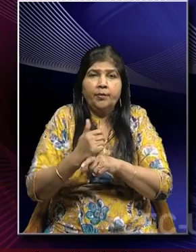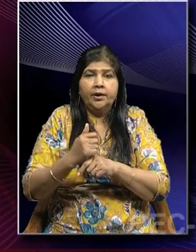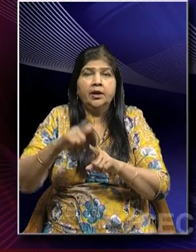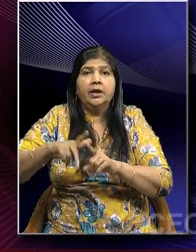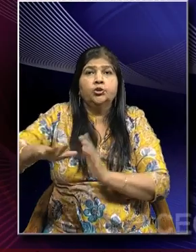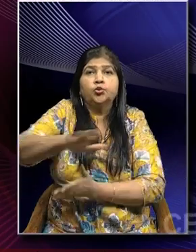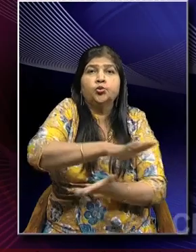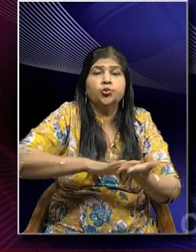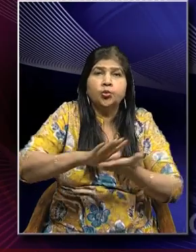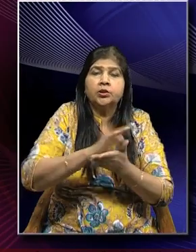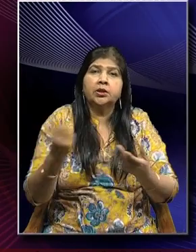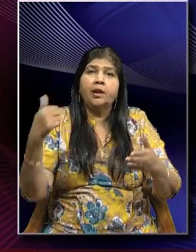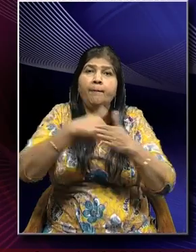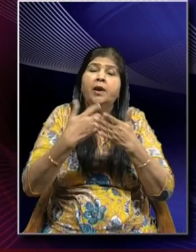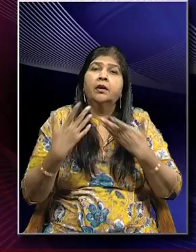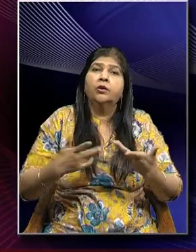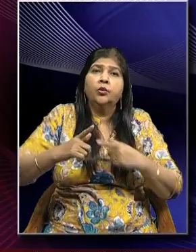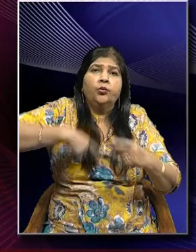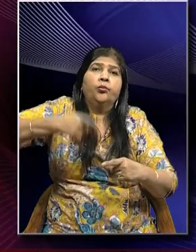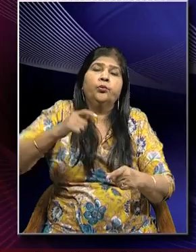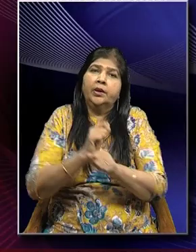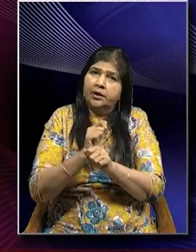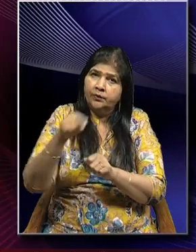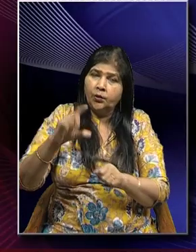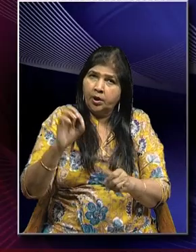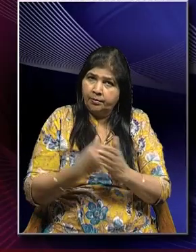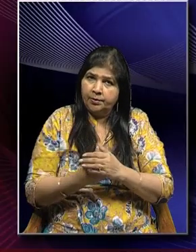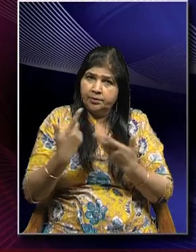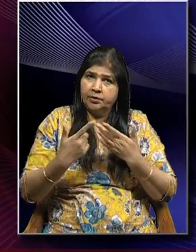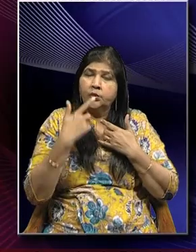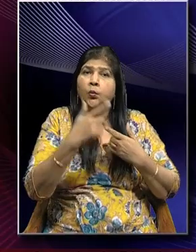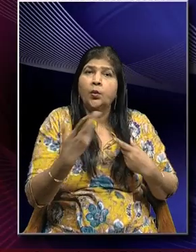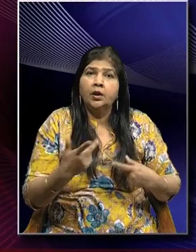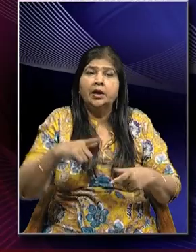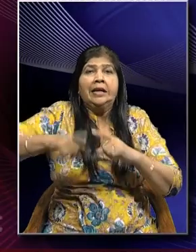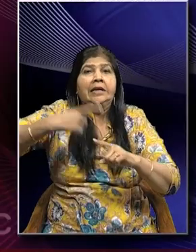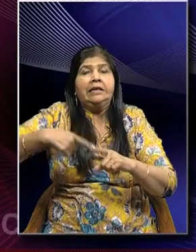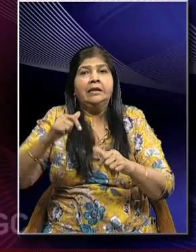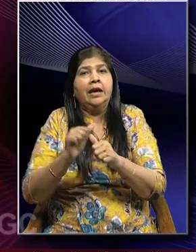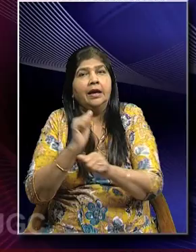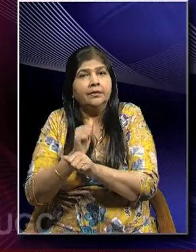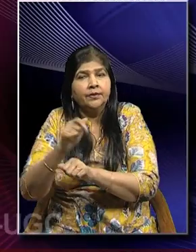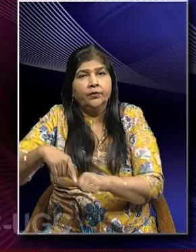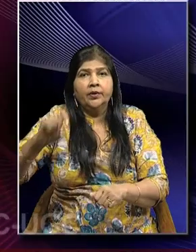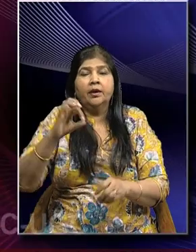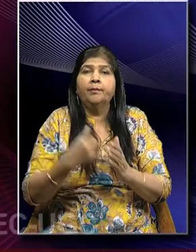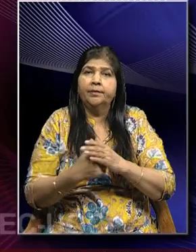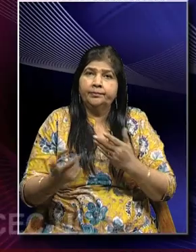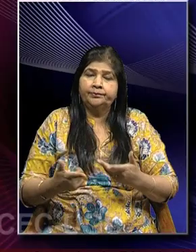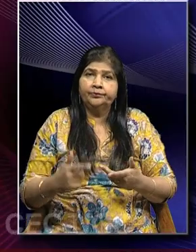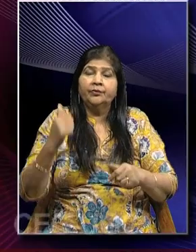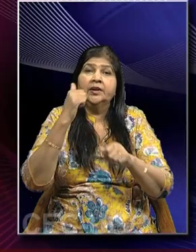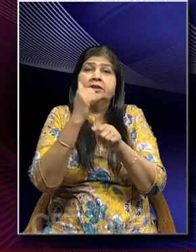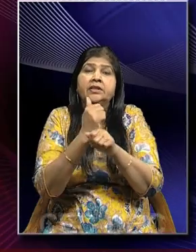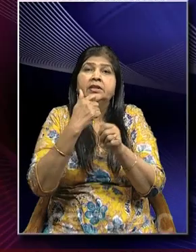social impacts from the routine activities of a company, to which you can call as the daily activities of a company. So, this